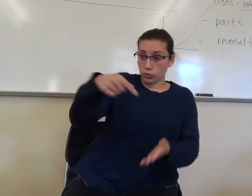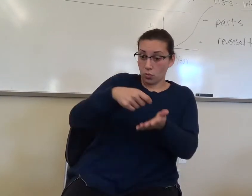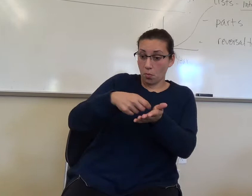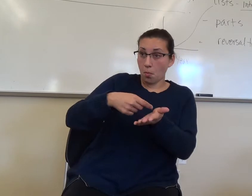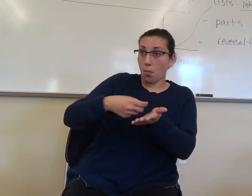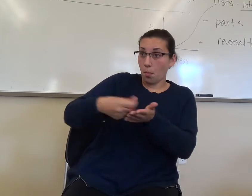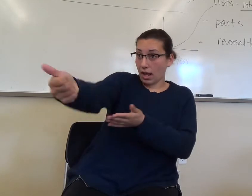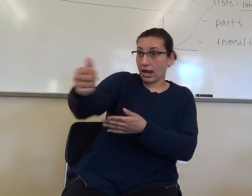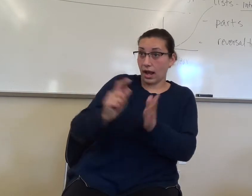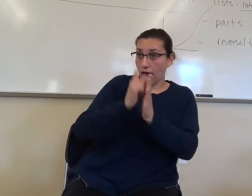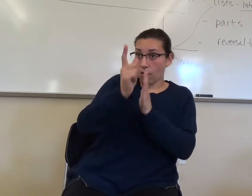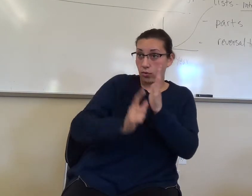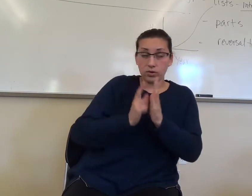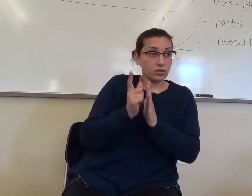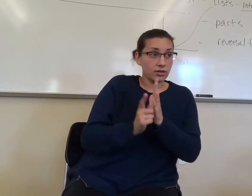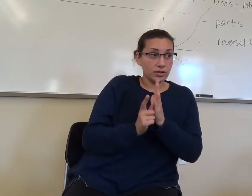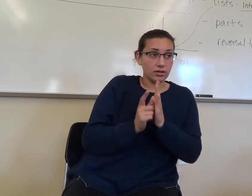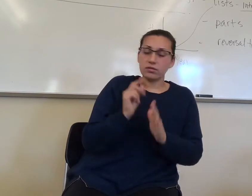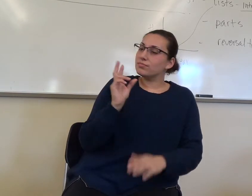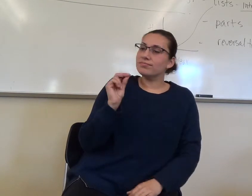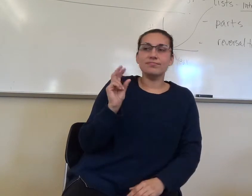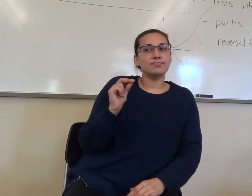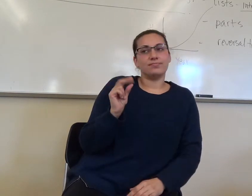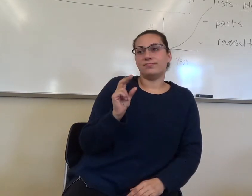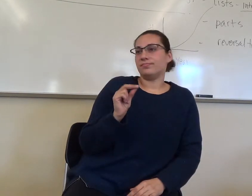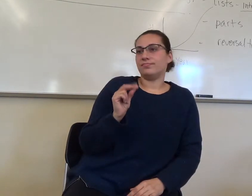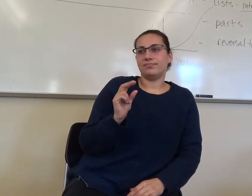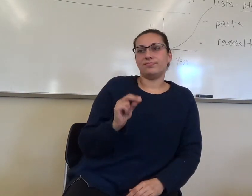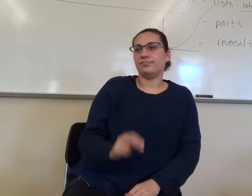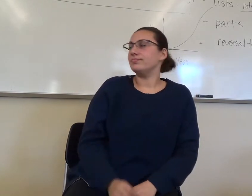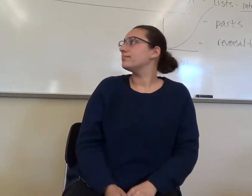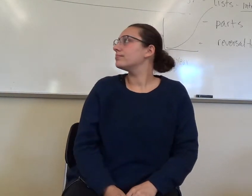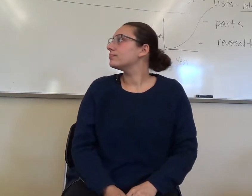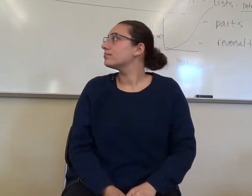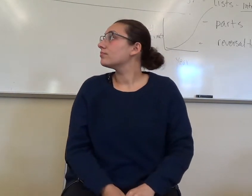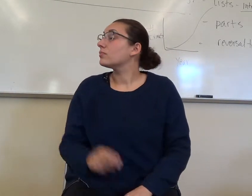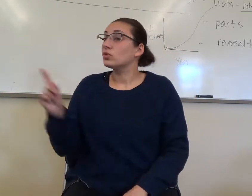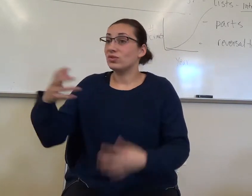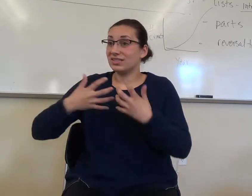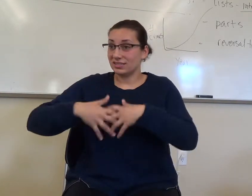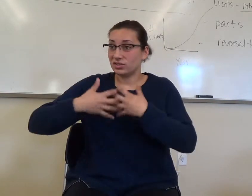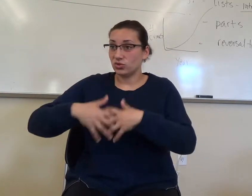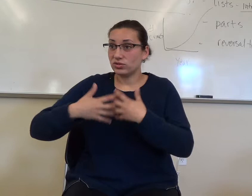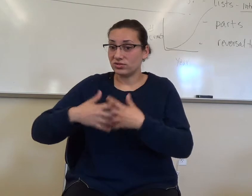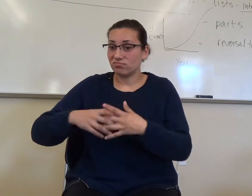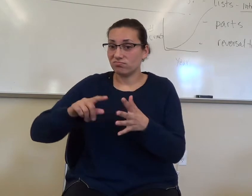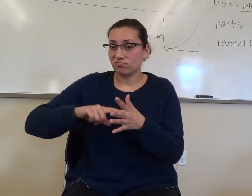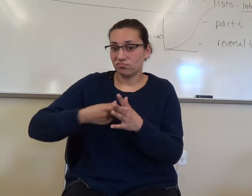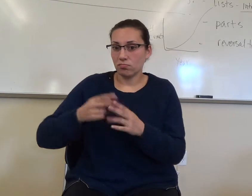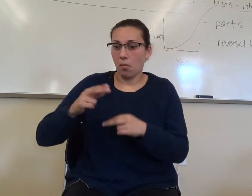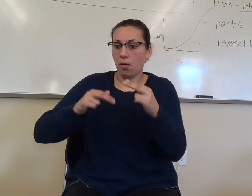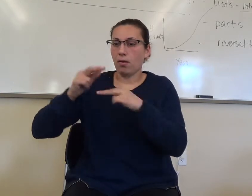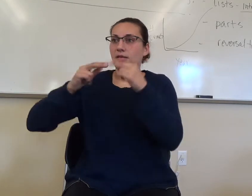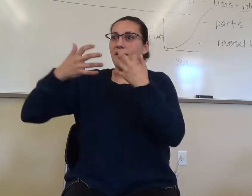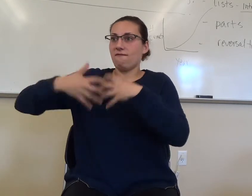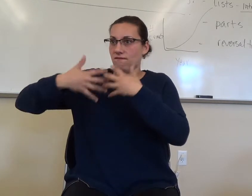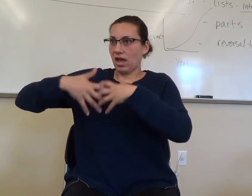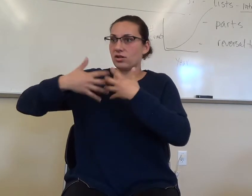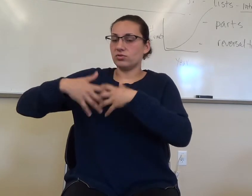farm? No. So when these industries, when they started building these factories, and people started going